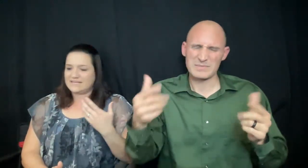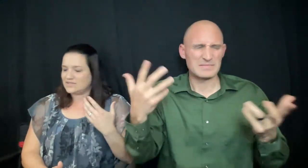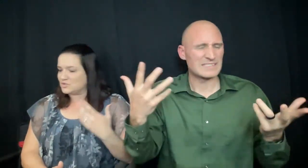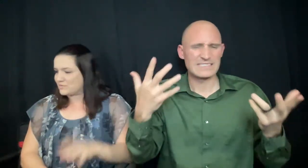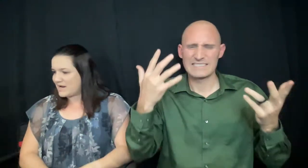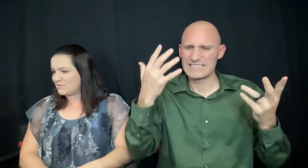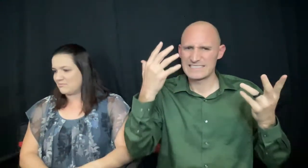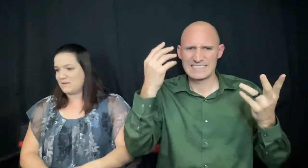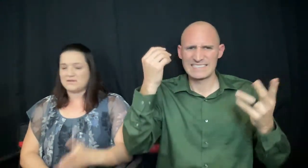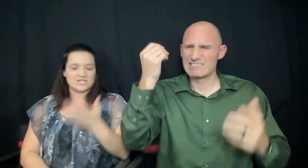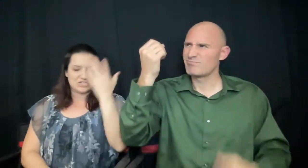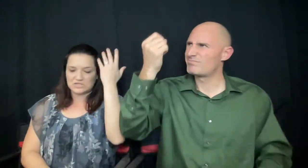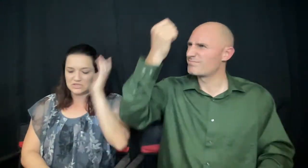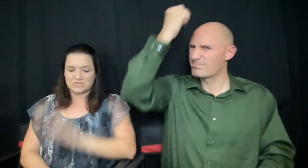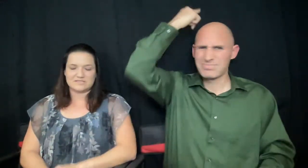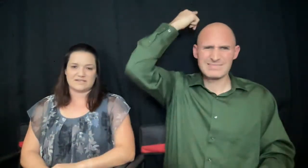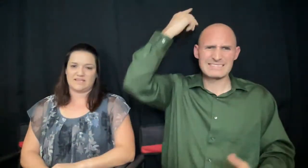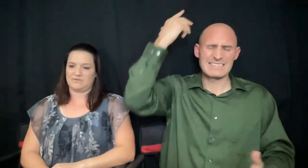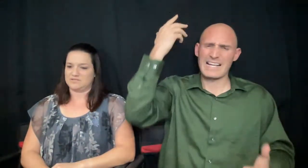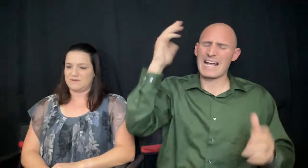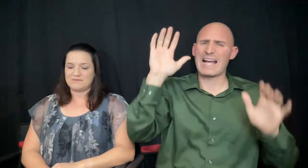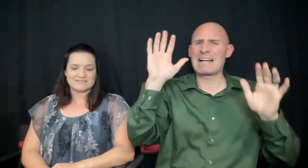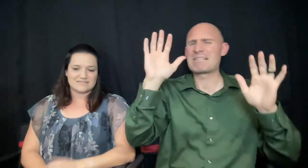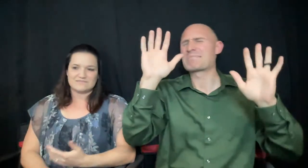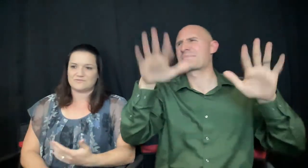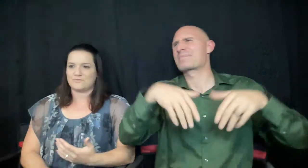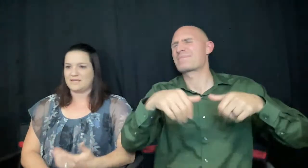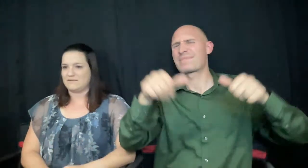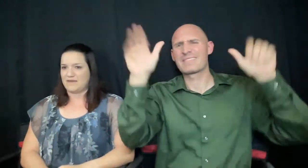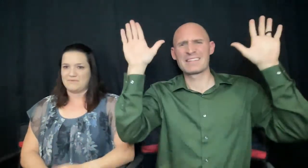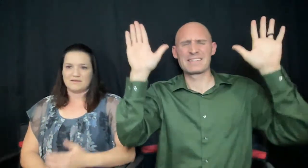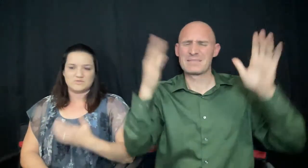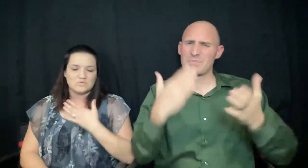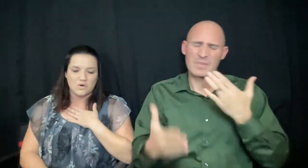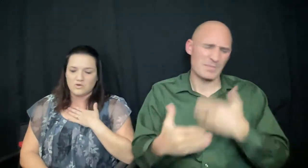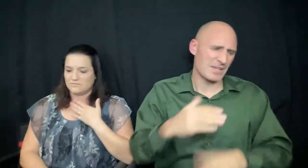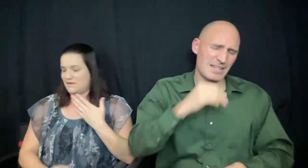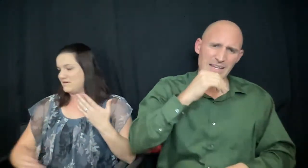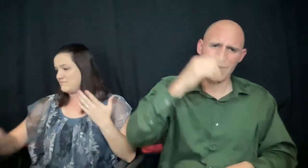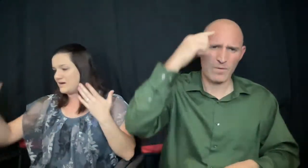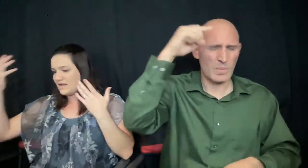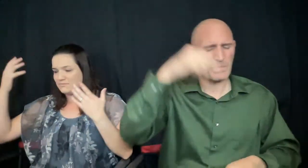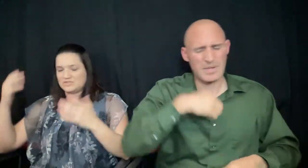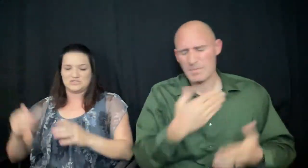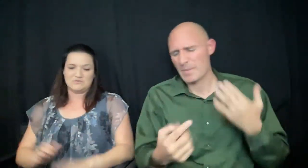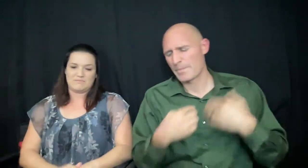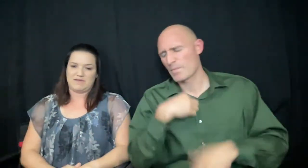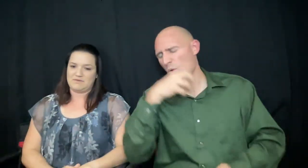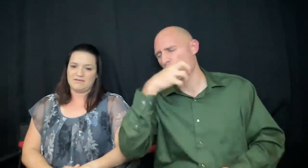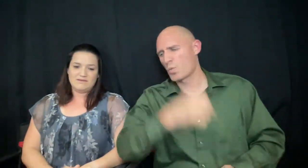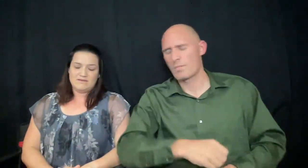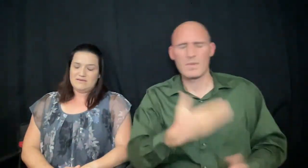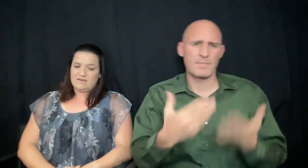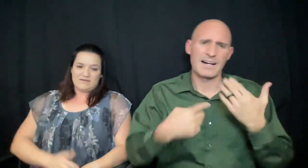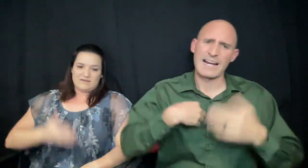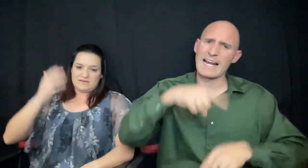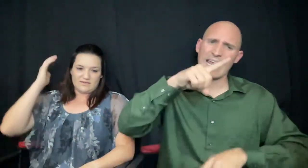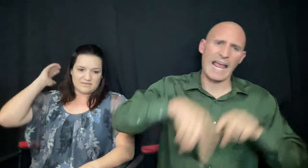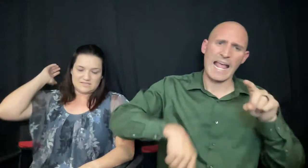the grammar. Maybe I shouldn't learn sign language. Maybe this isn't for me. Maybe I'm too old. Maybe I'm not able to do it. Maybe this is